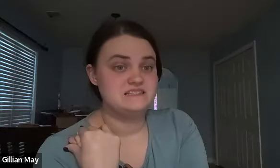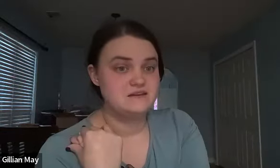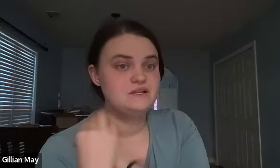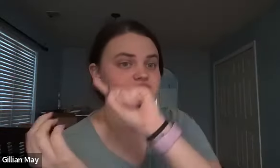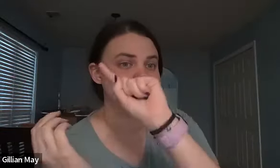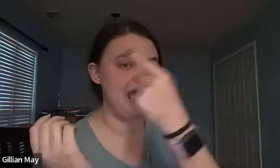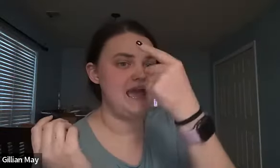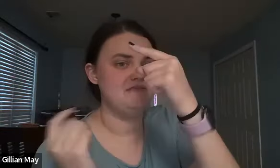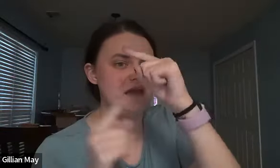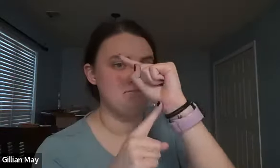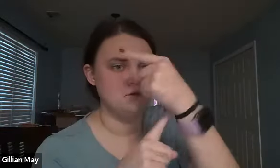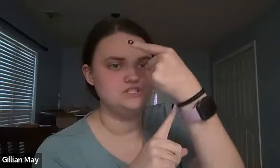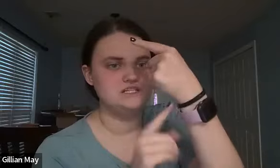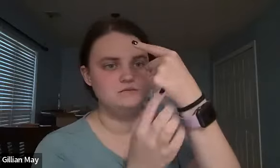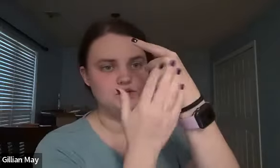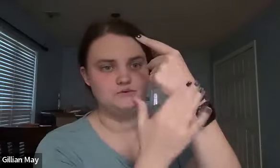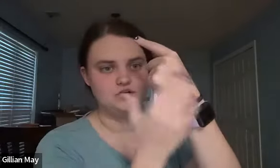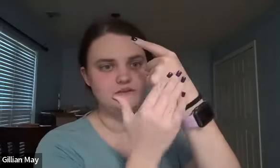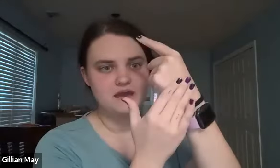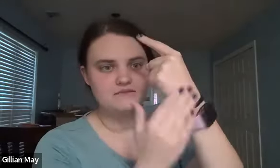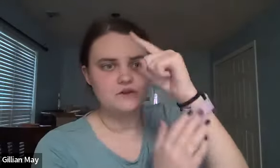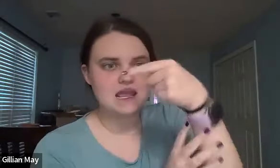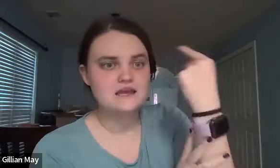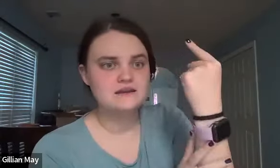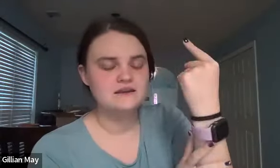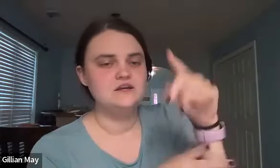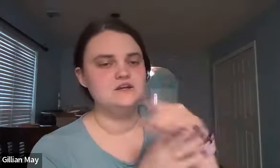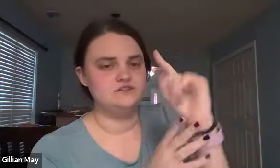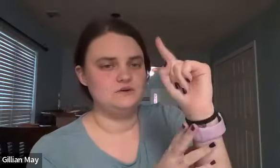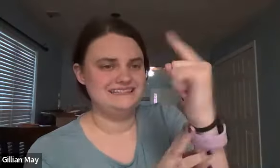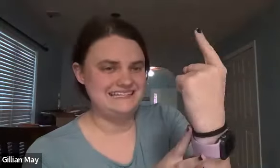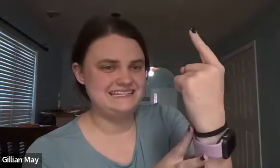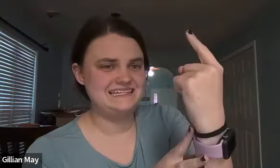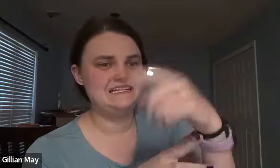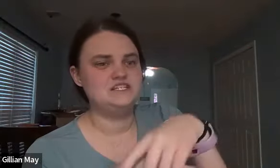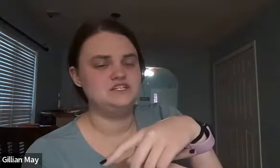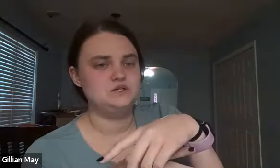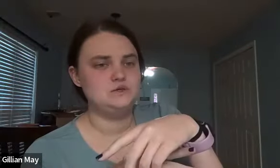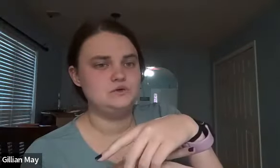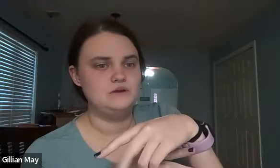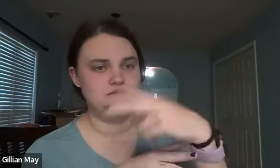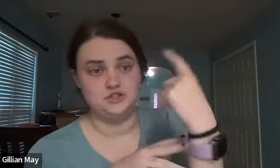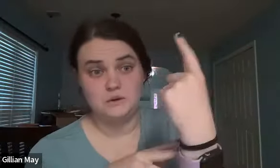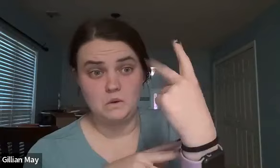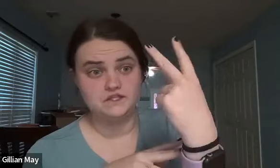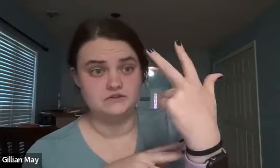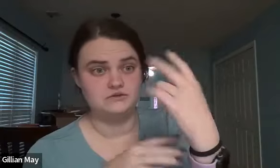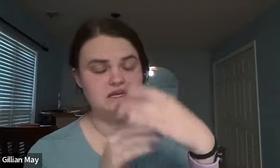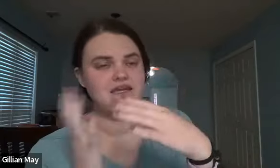second place, you would add that motion where you turn the back of your hand. So it's easy to do if you're doing 1, 2, 3. It can get